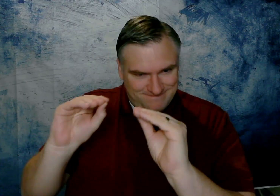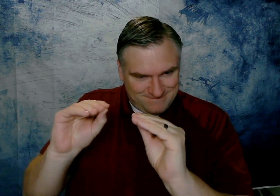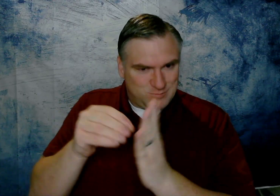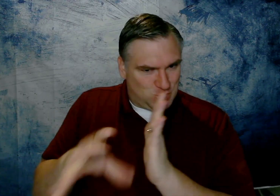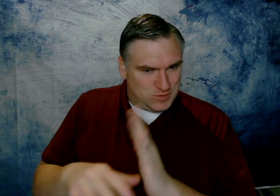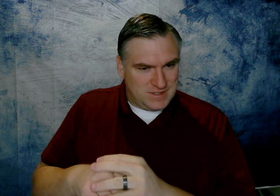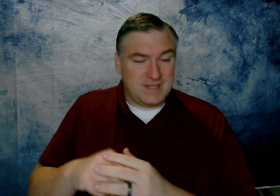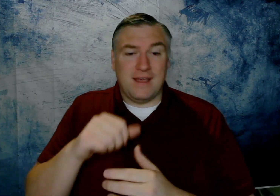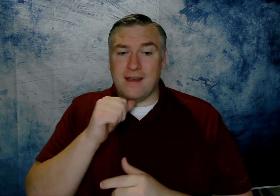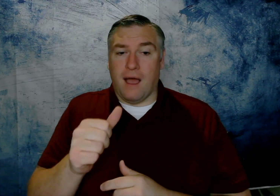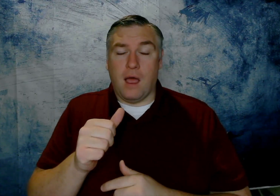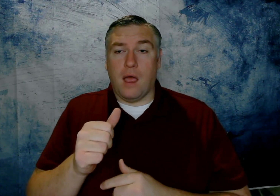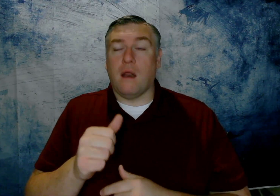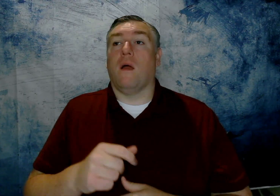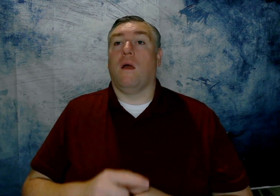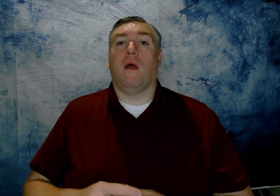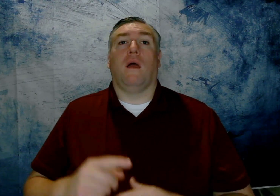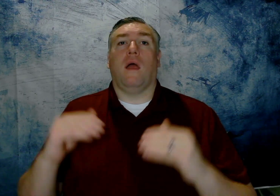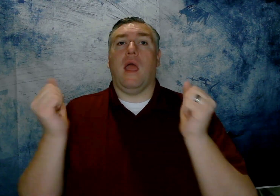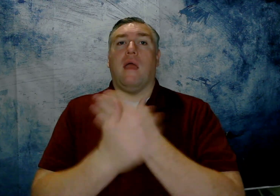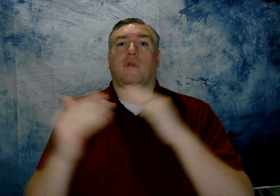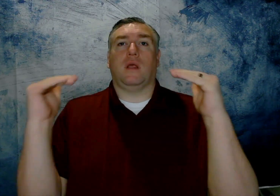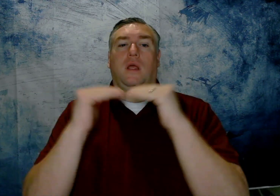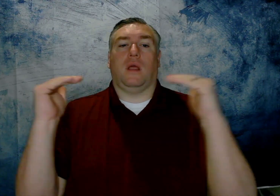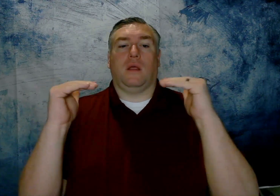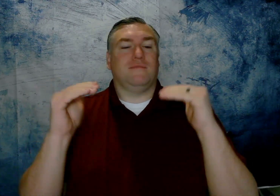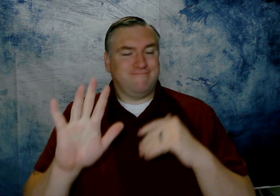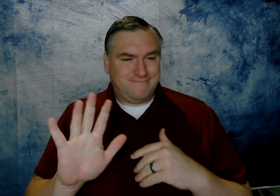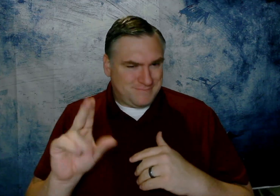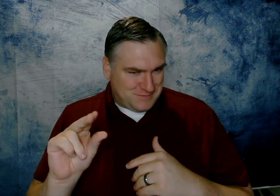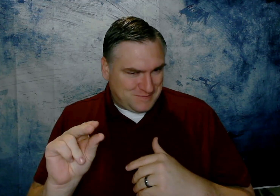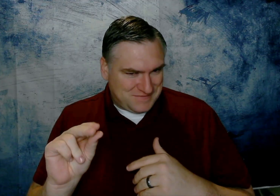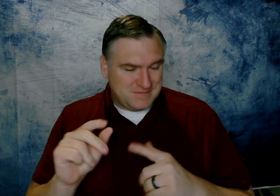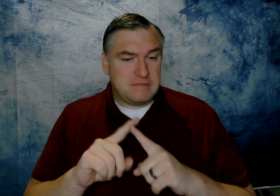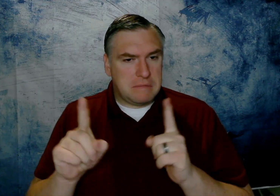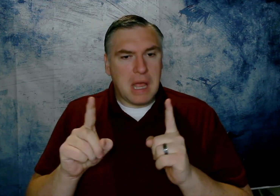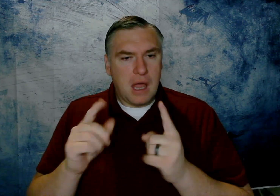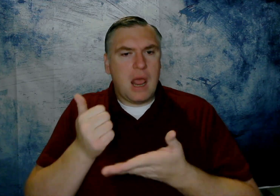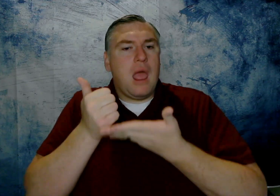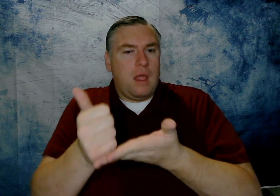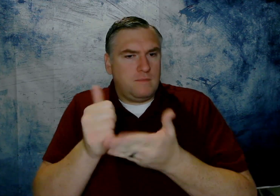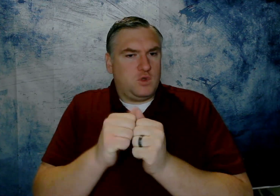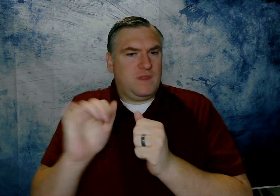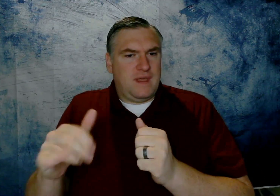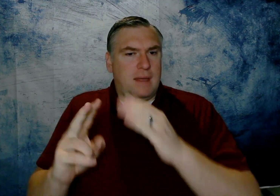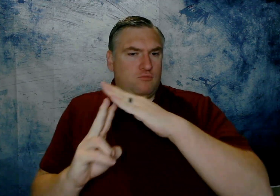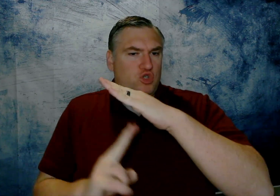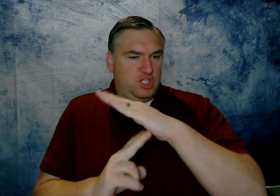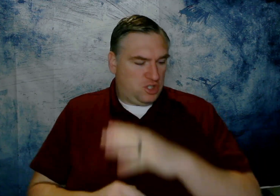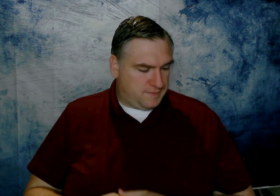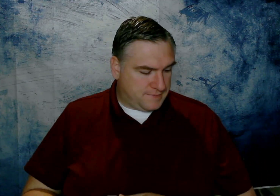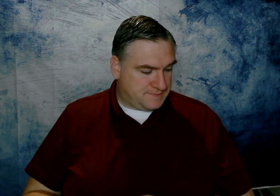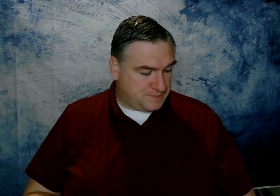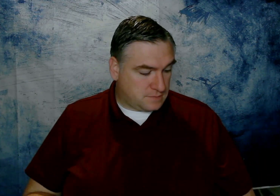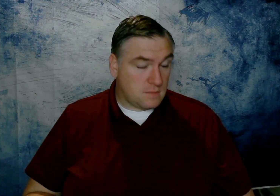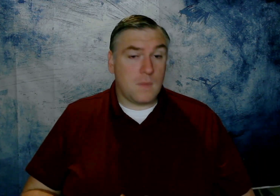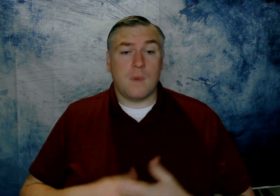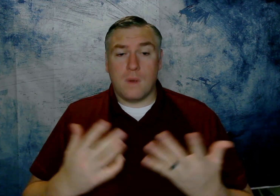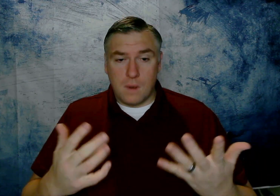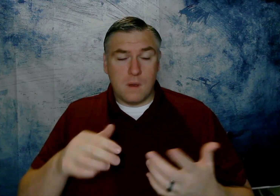We need to remind and teach students that it's not everything is exactly the same, everything's equal. No, but it can help